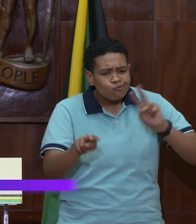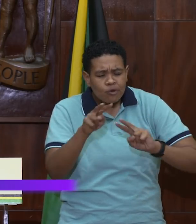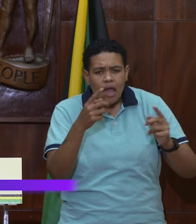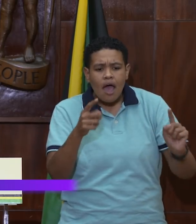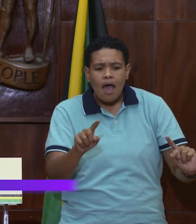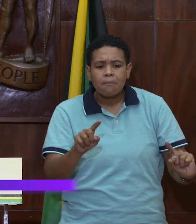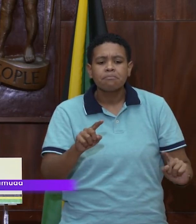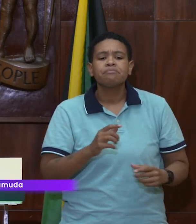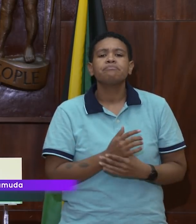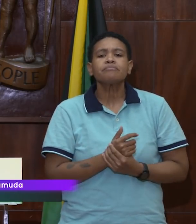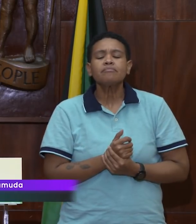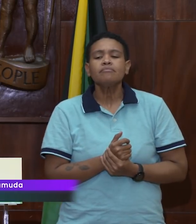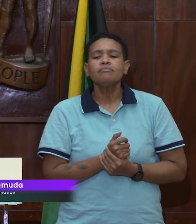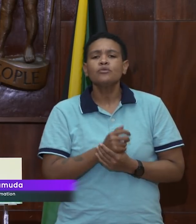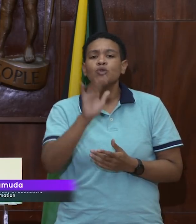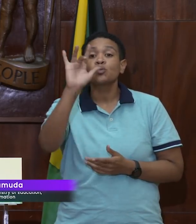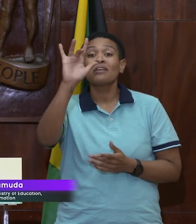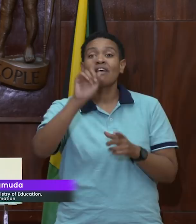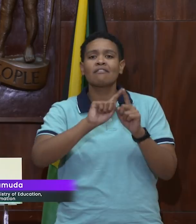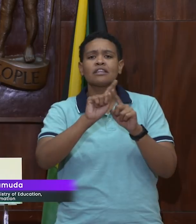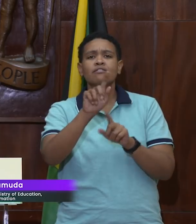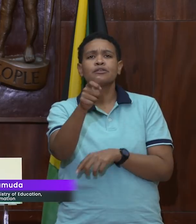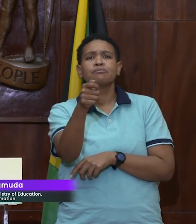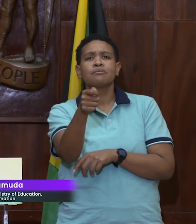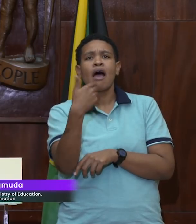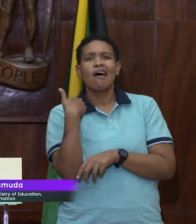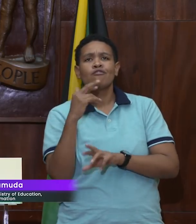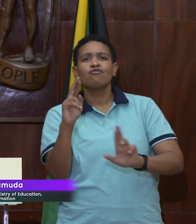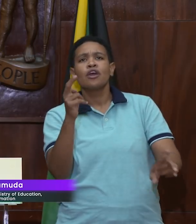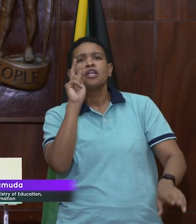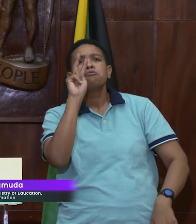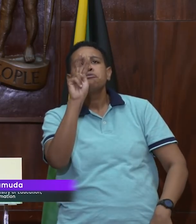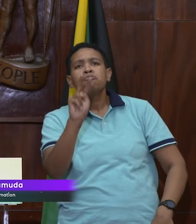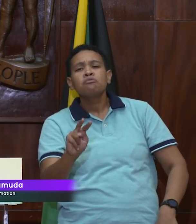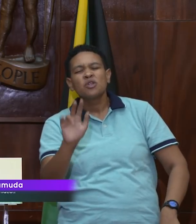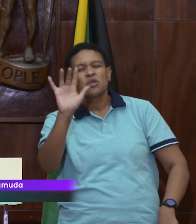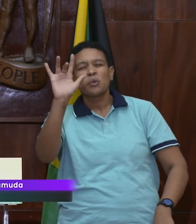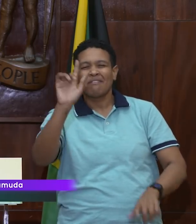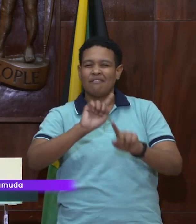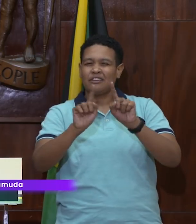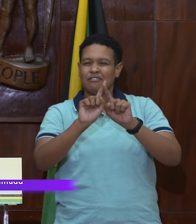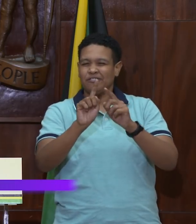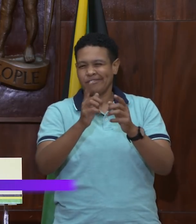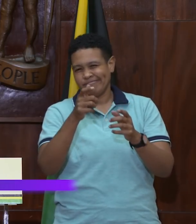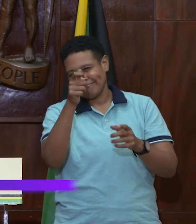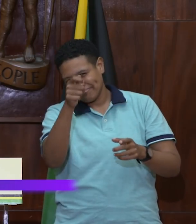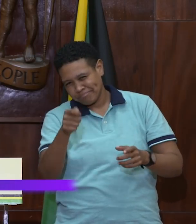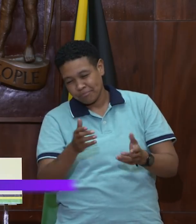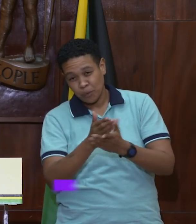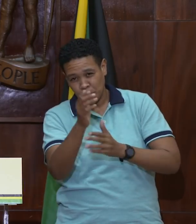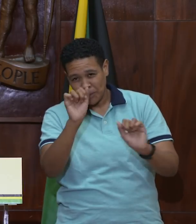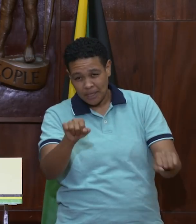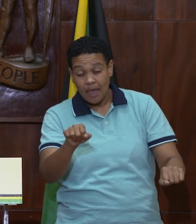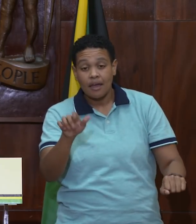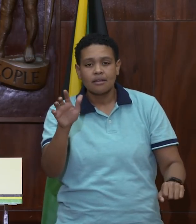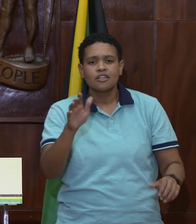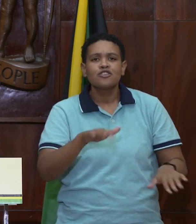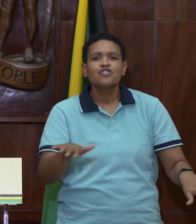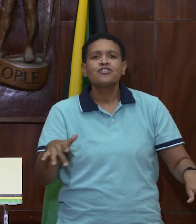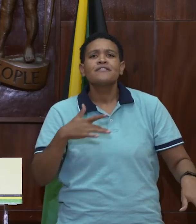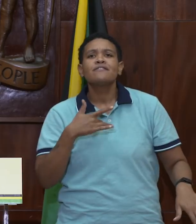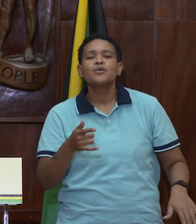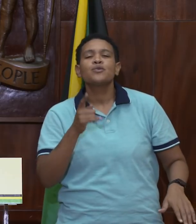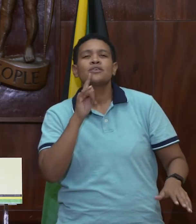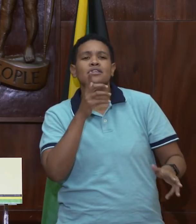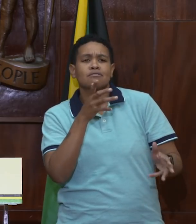and the children now have gotten so accustomed to that kind of interaction with their